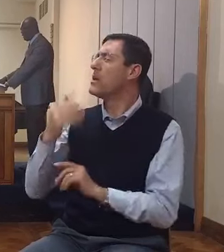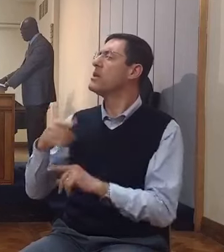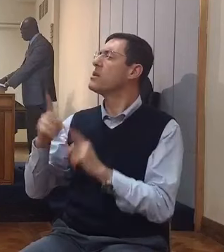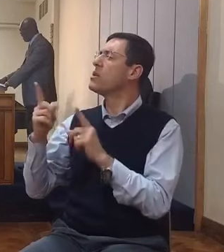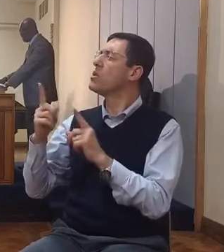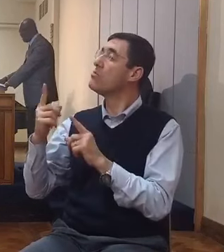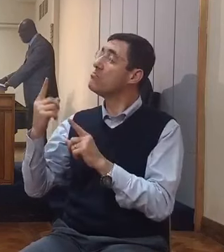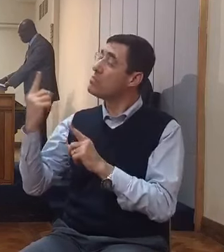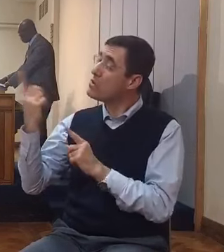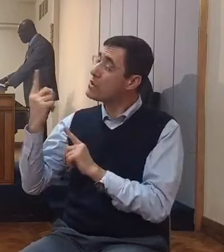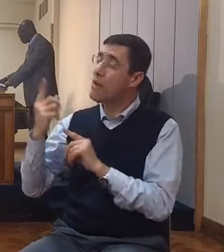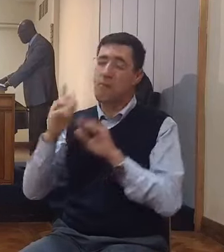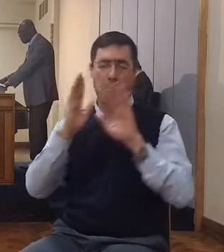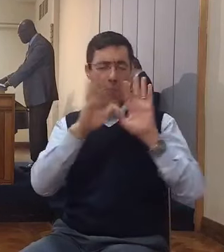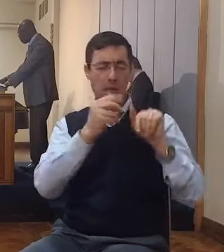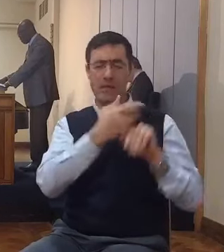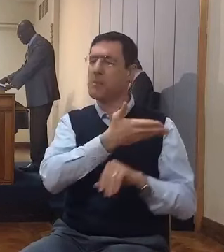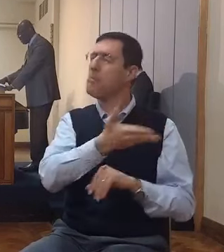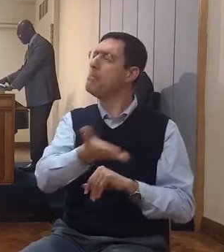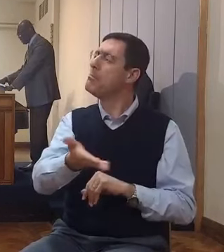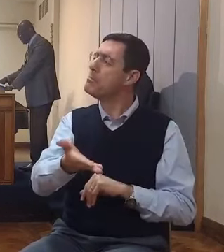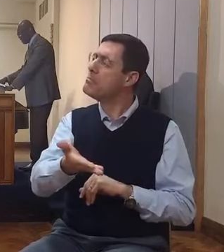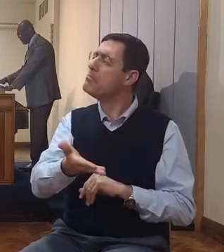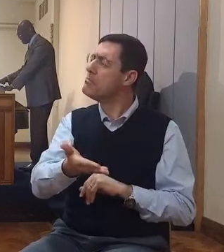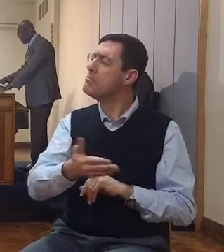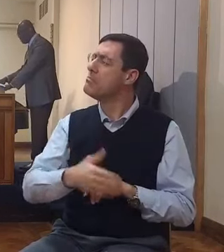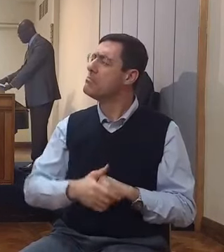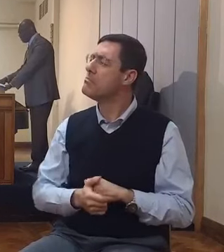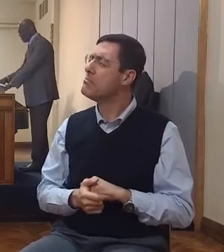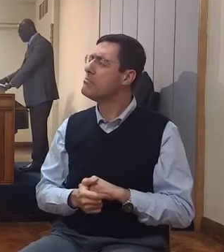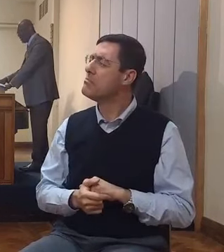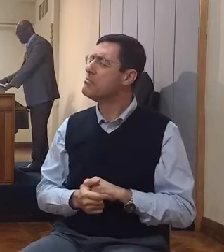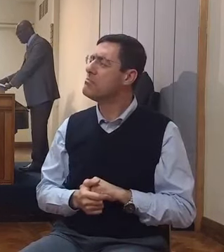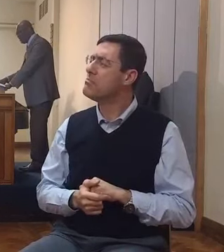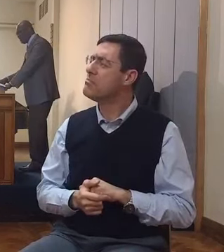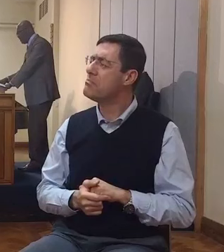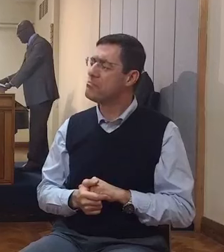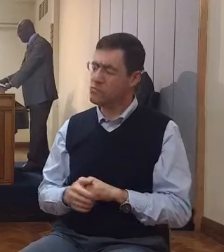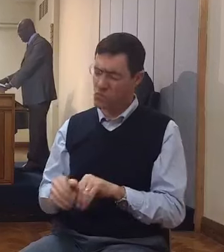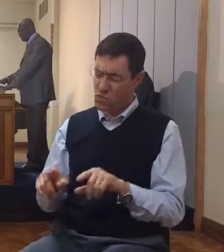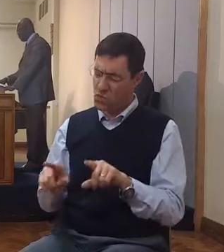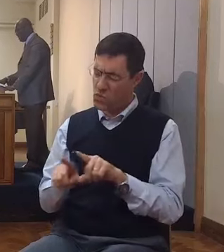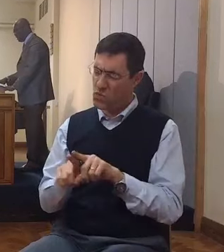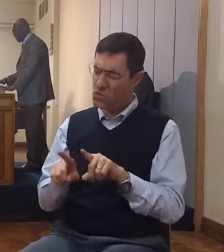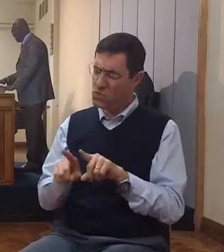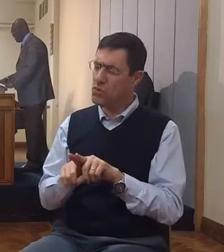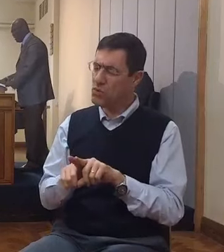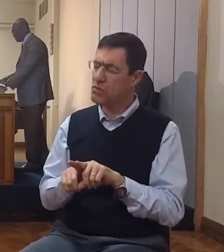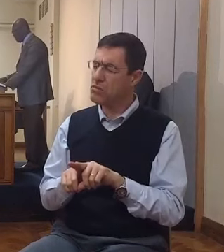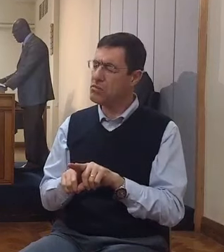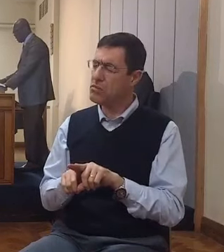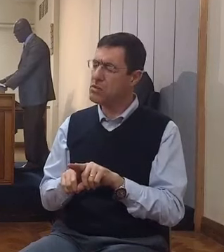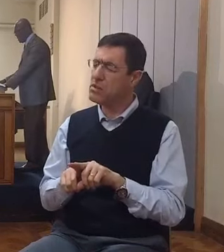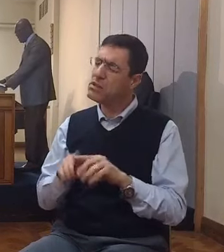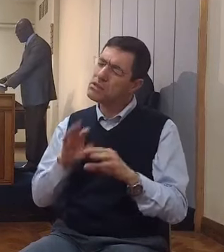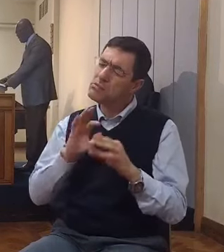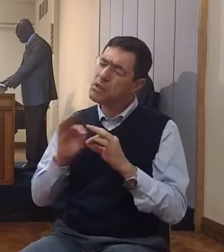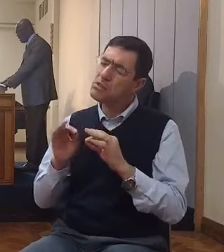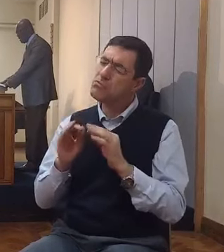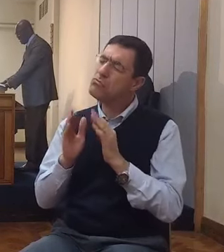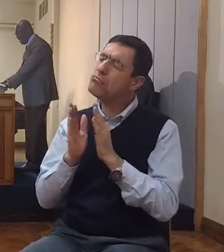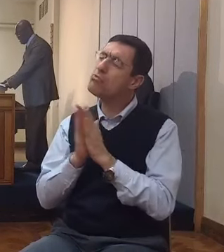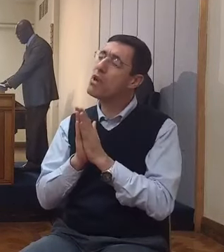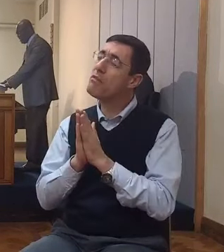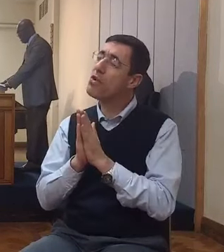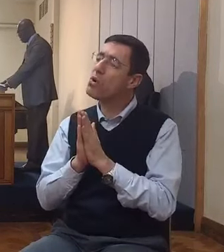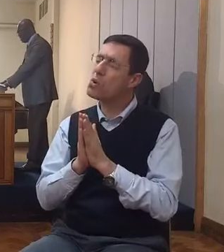please thee to bless them. Our gracious God, we do think of the tragedy, O gracious God, in